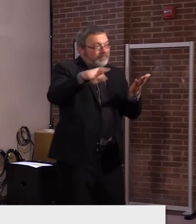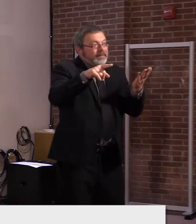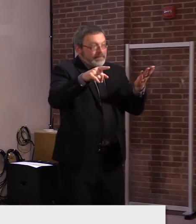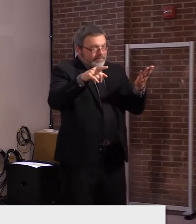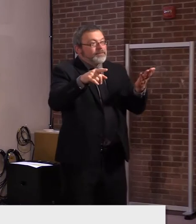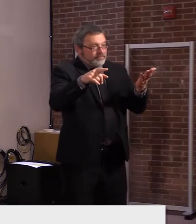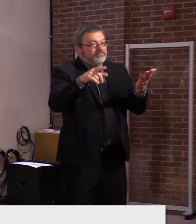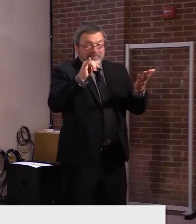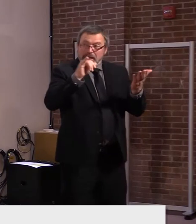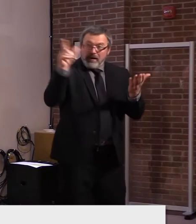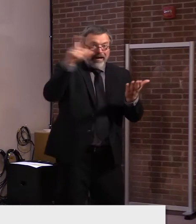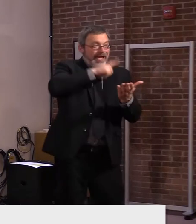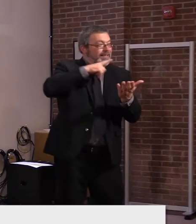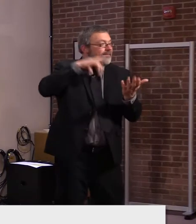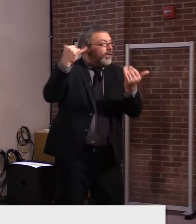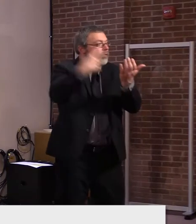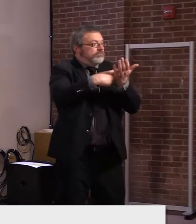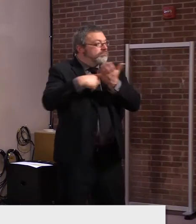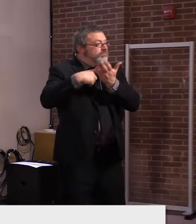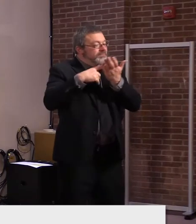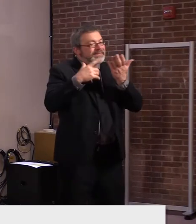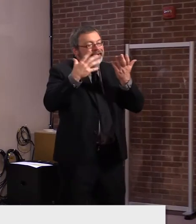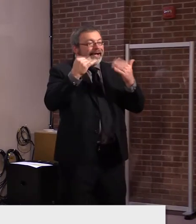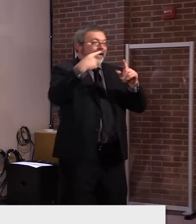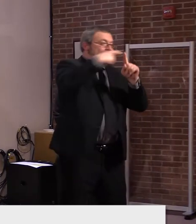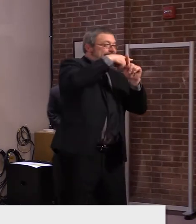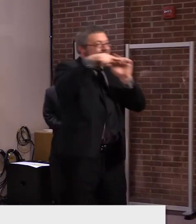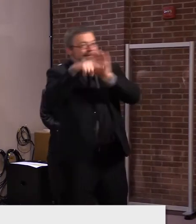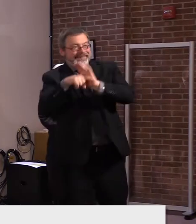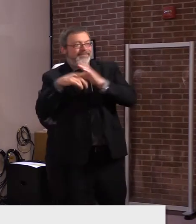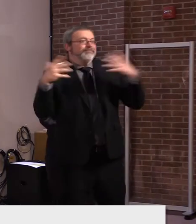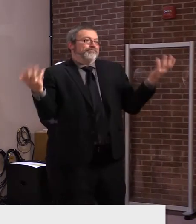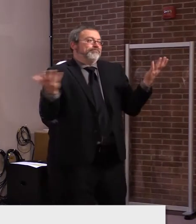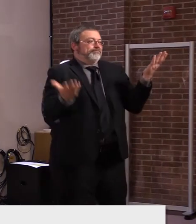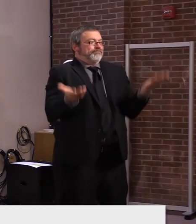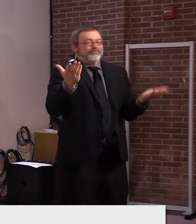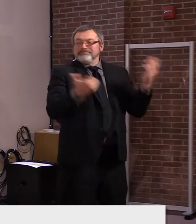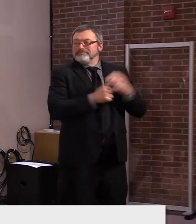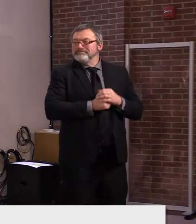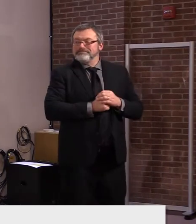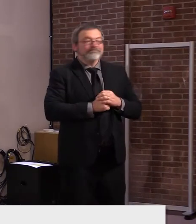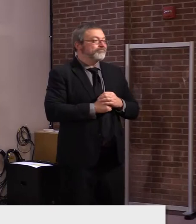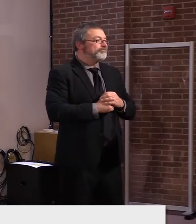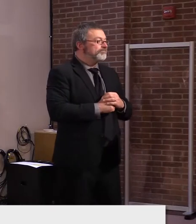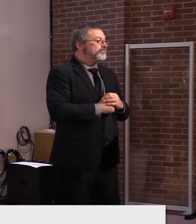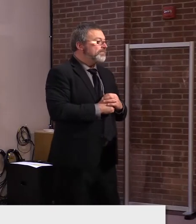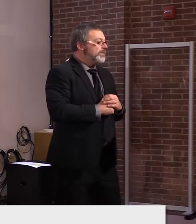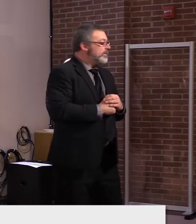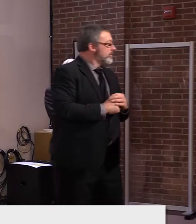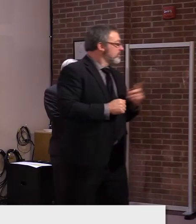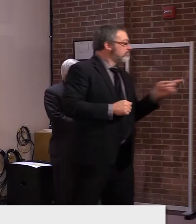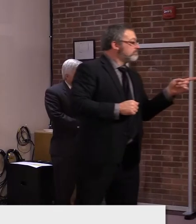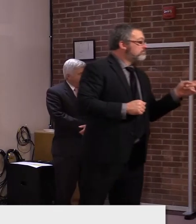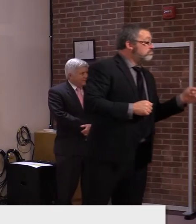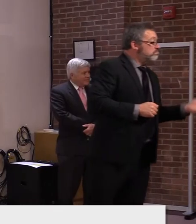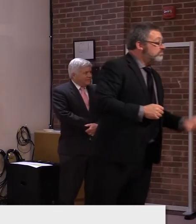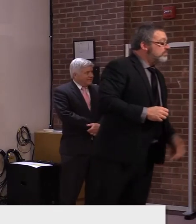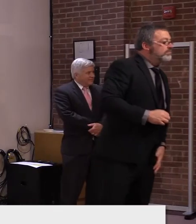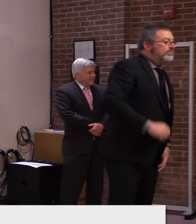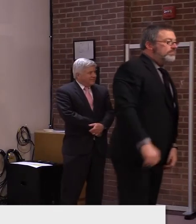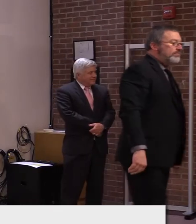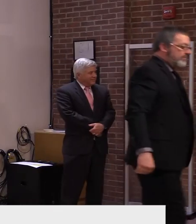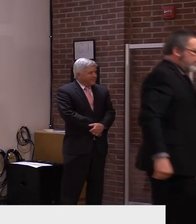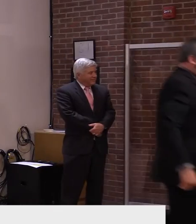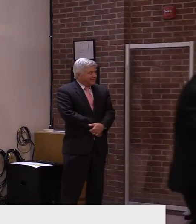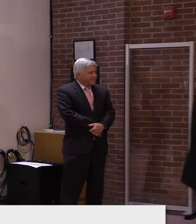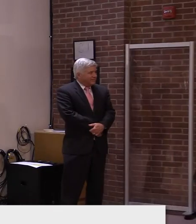this year, along with many other ARPA funding and so forth. Governor, speaking of legislative session. You